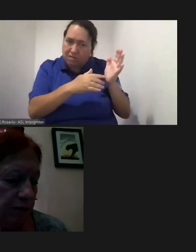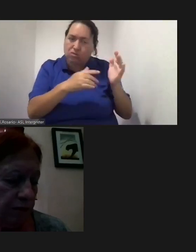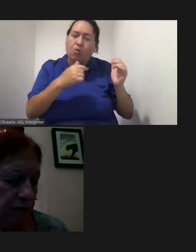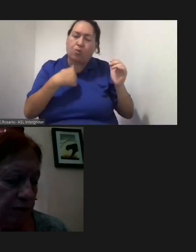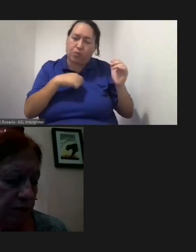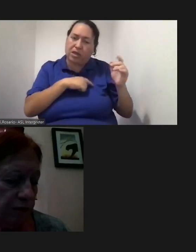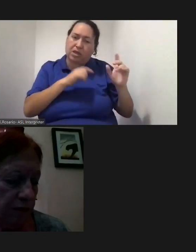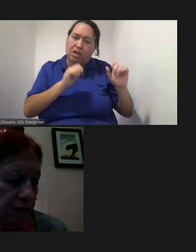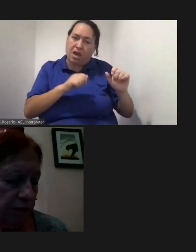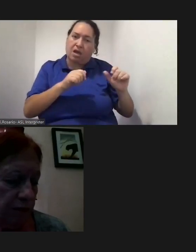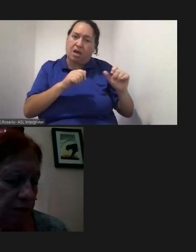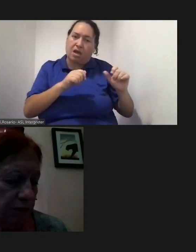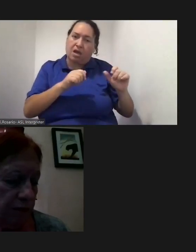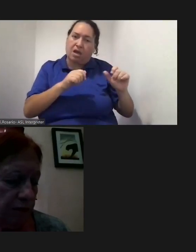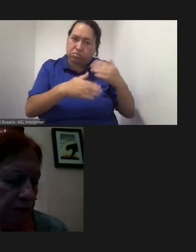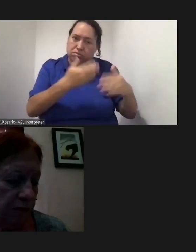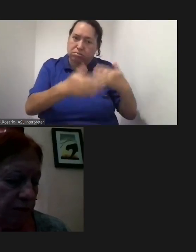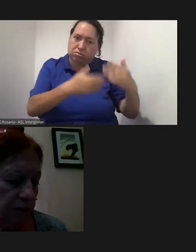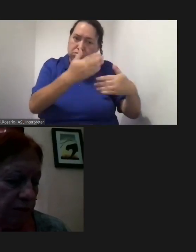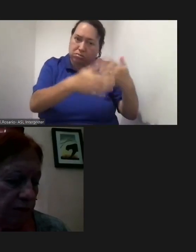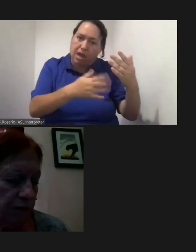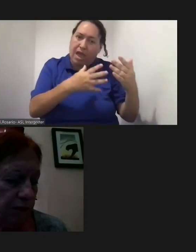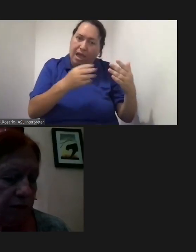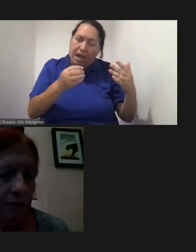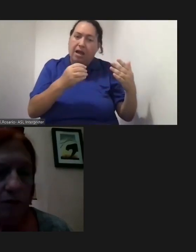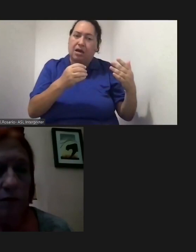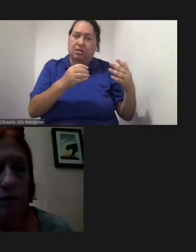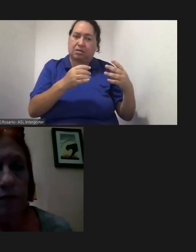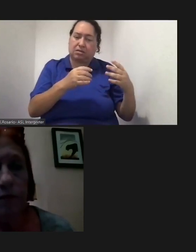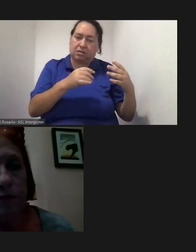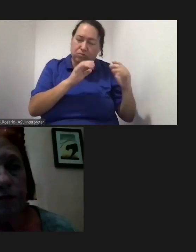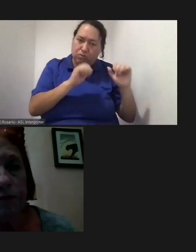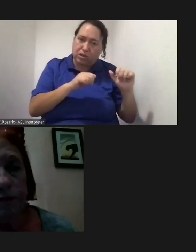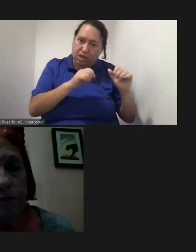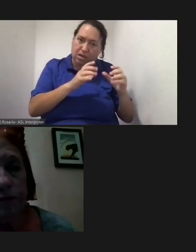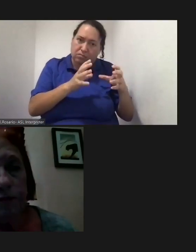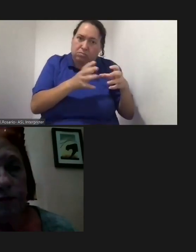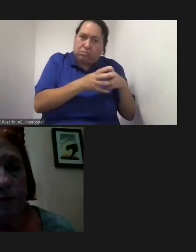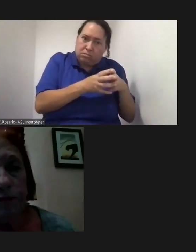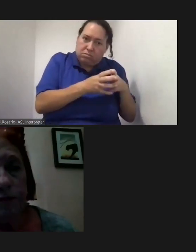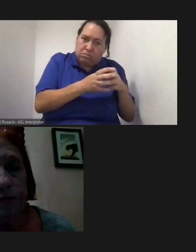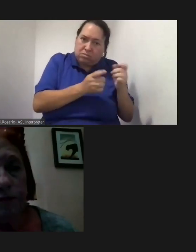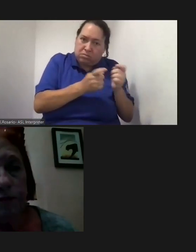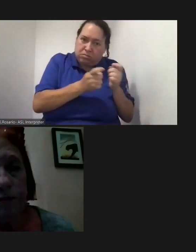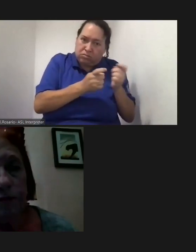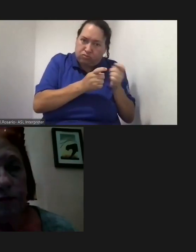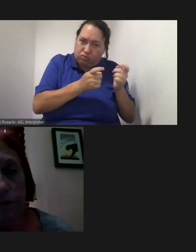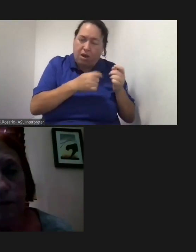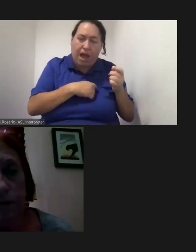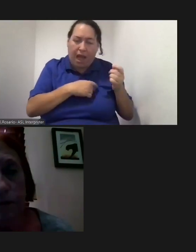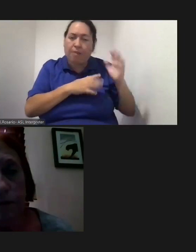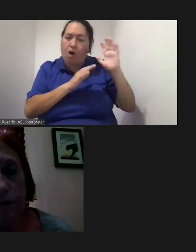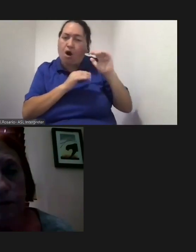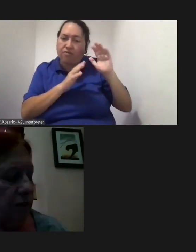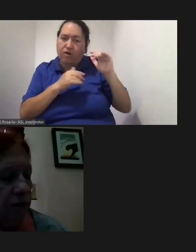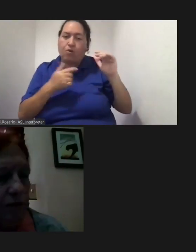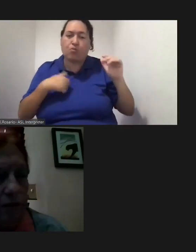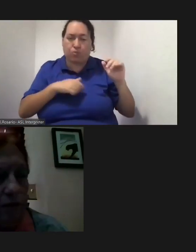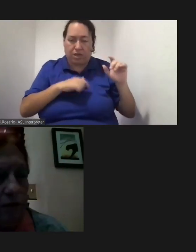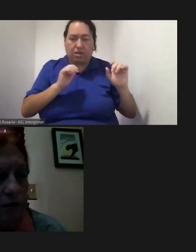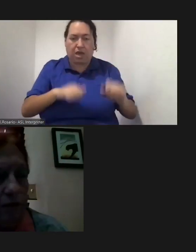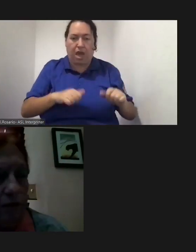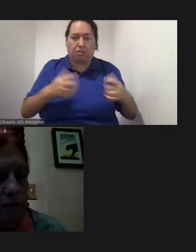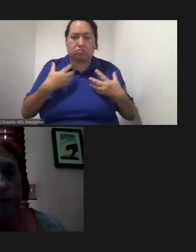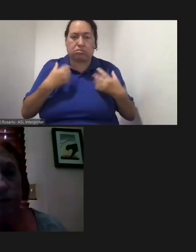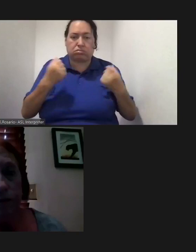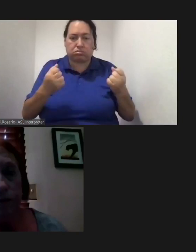to contain and maintain this. I am hopeful and confident that we are, and I'm very hopeful and confident that these